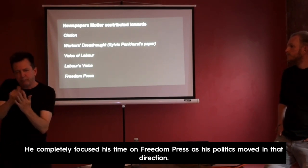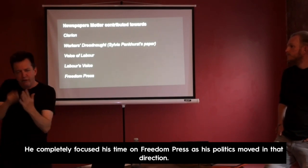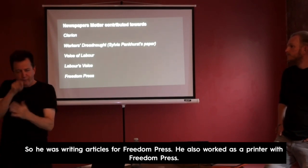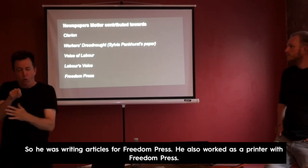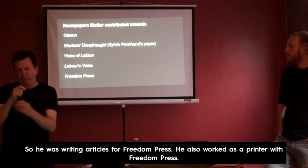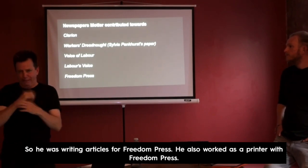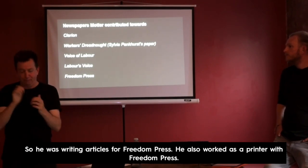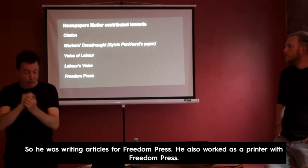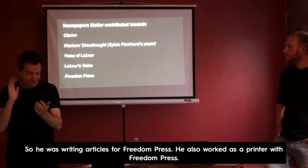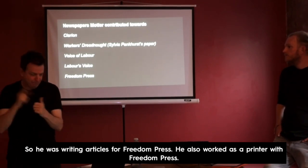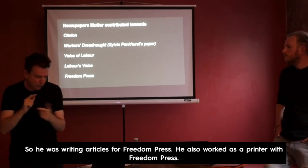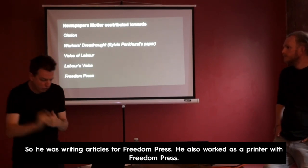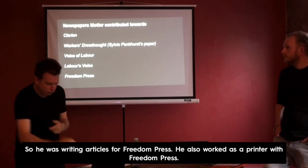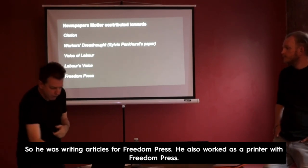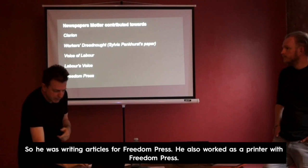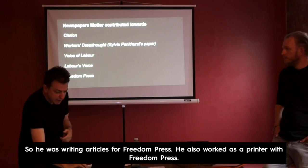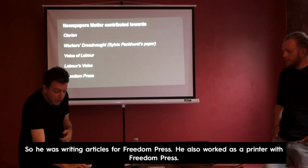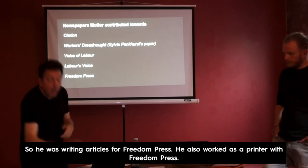direction, he was writing articles for Freedom Press.